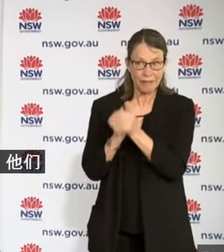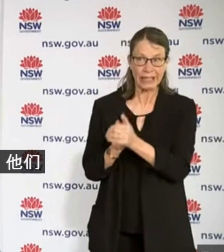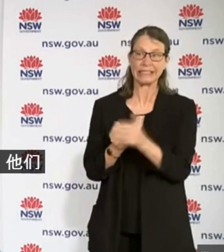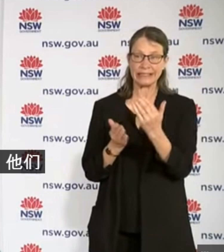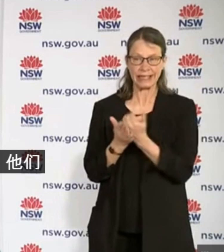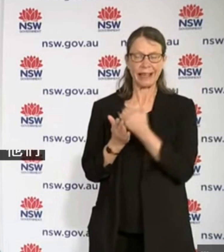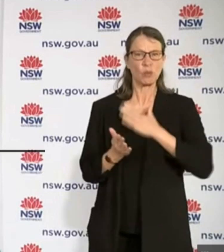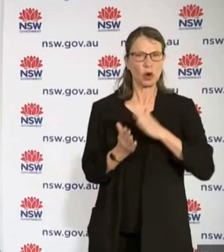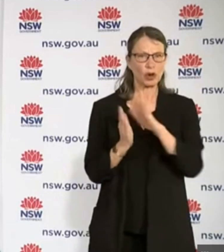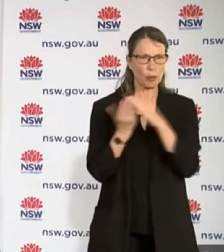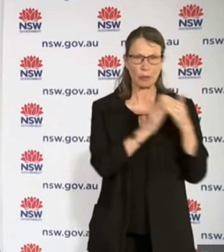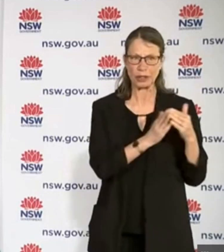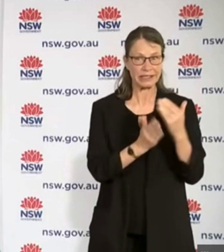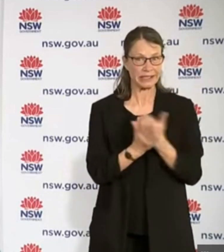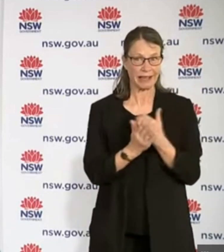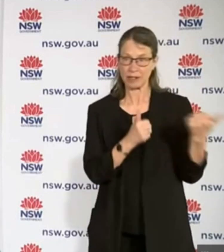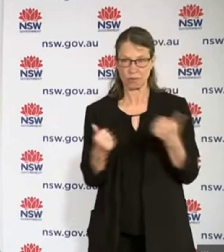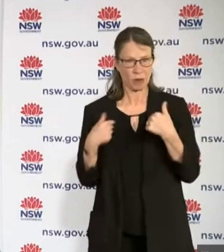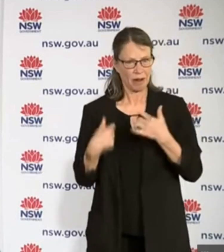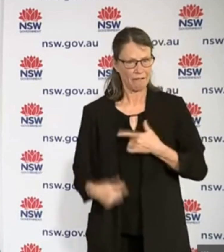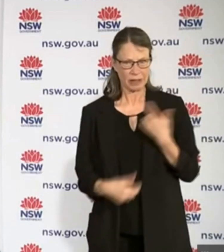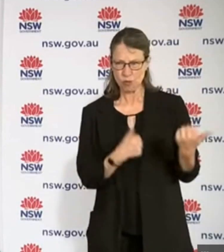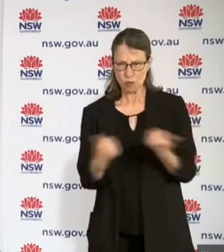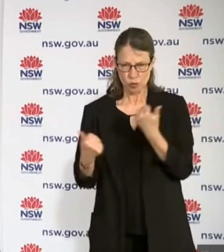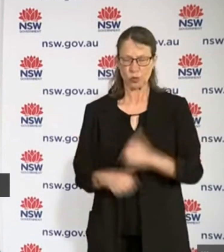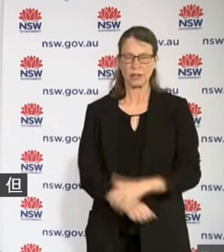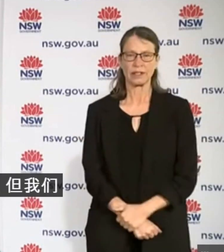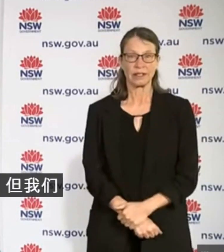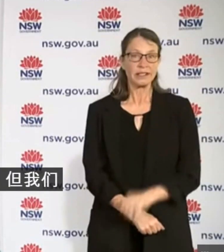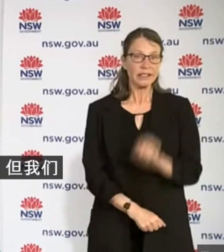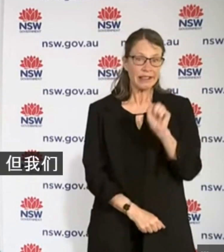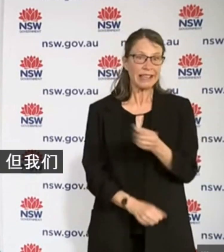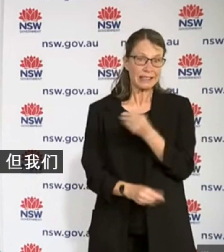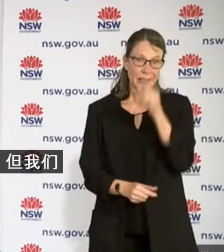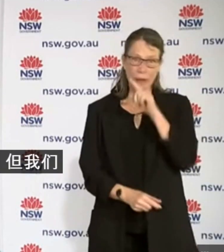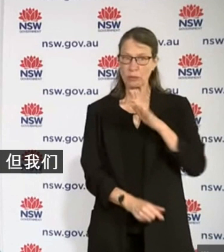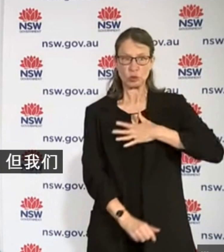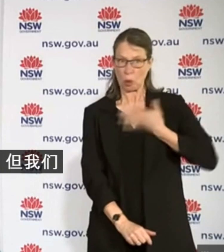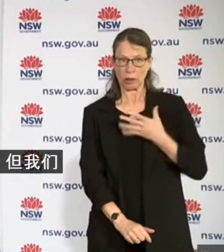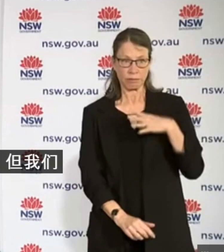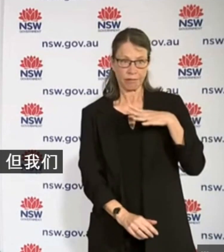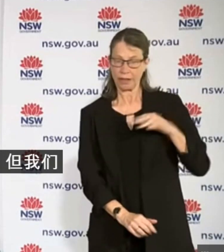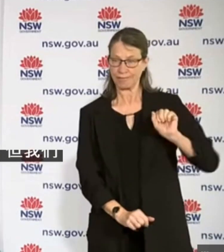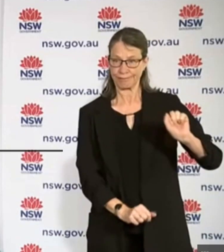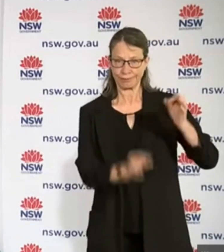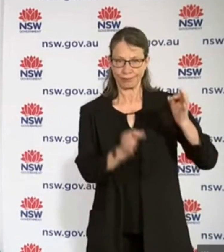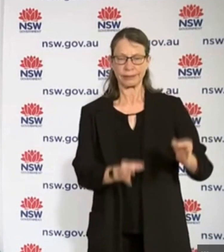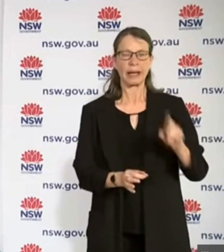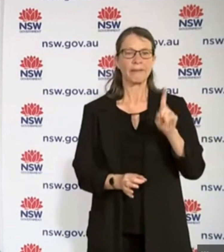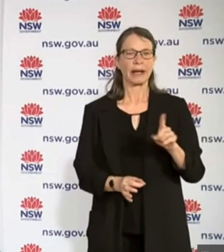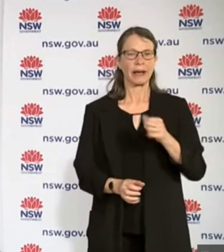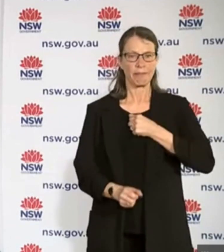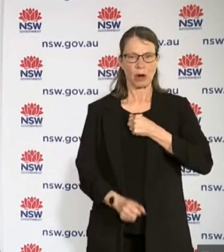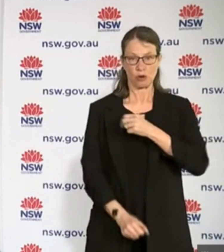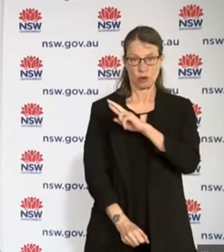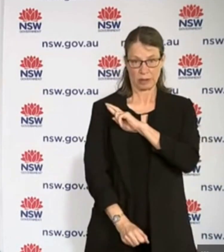And of course there'll be people who feel strongly about these matters, but our responsibility as a government is to keep the community